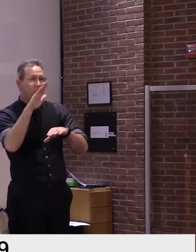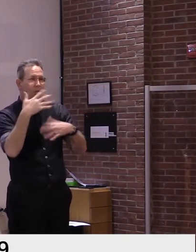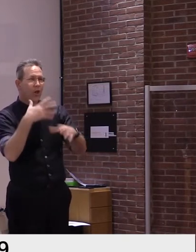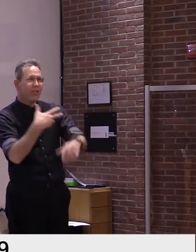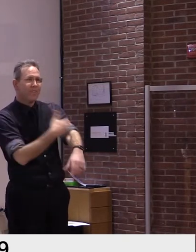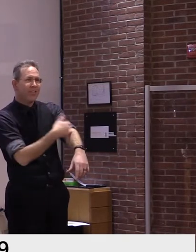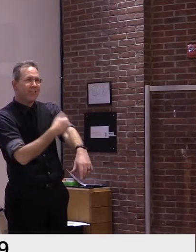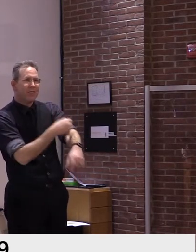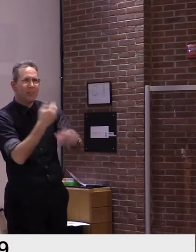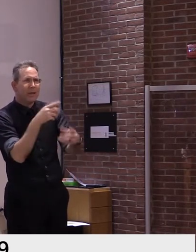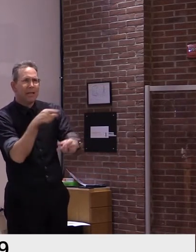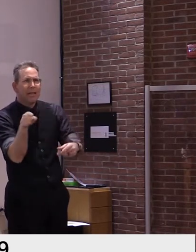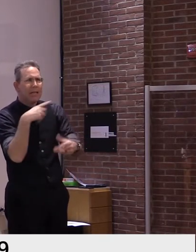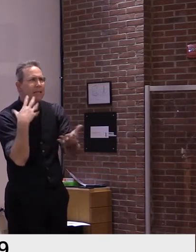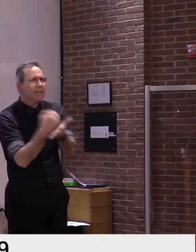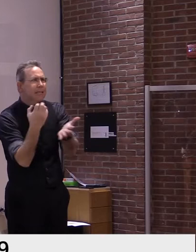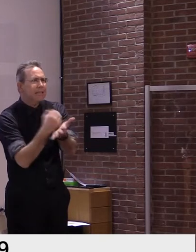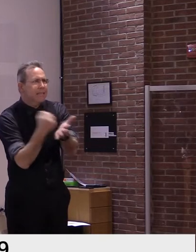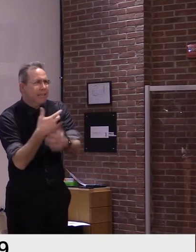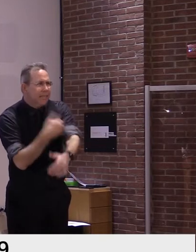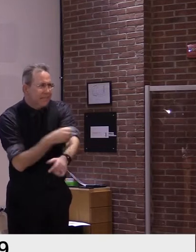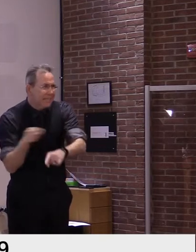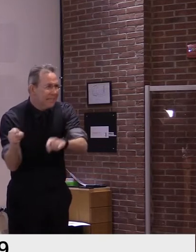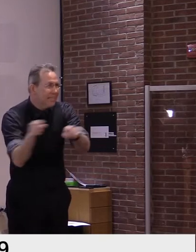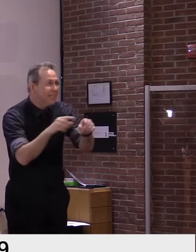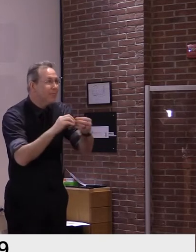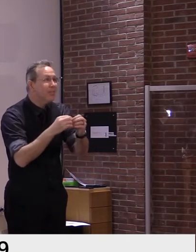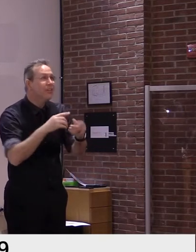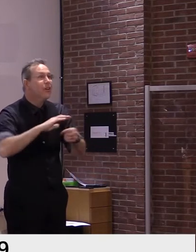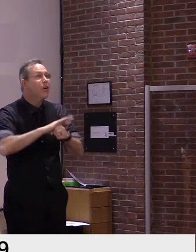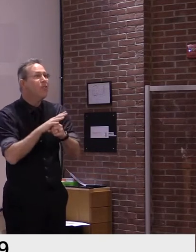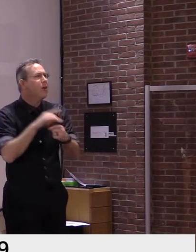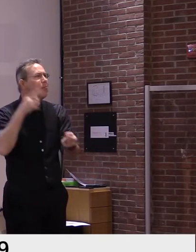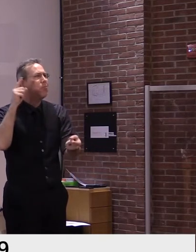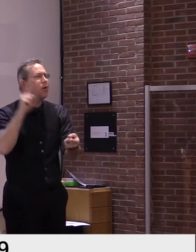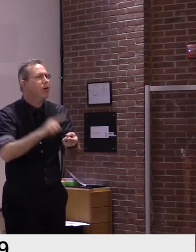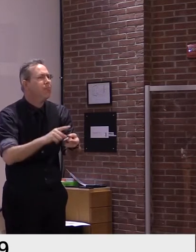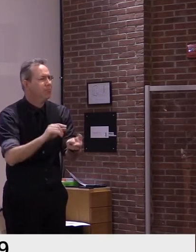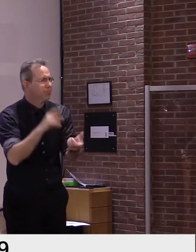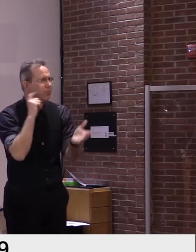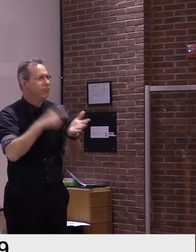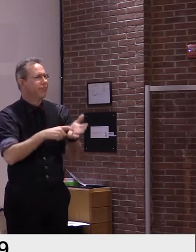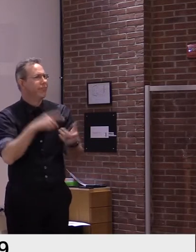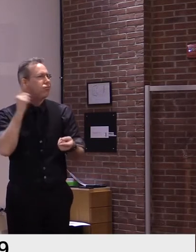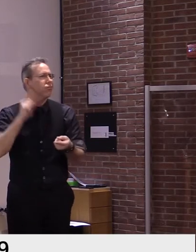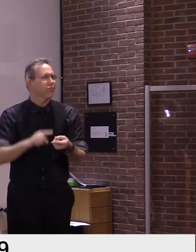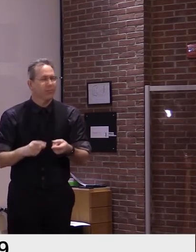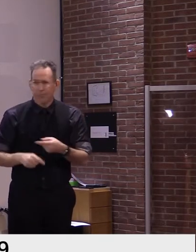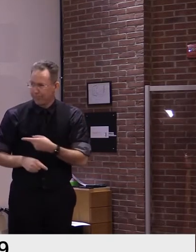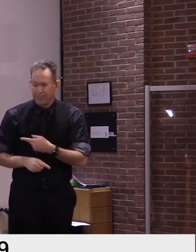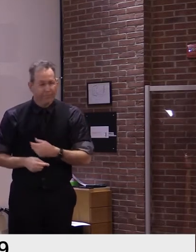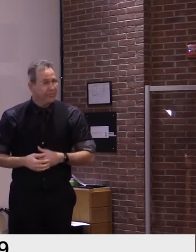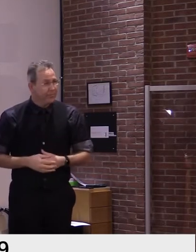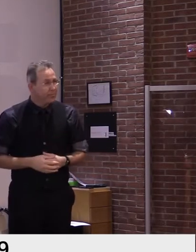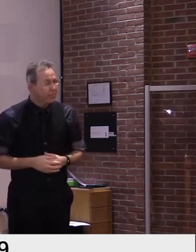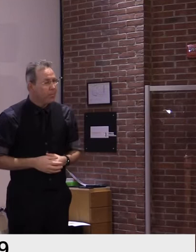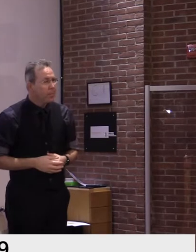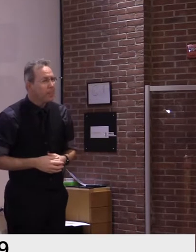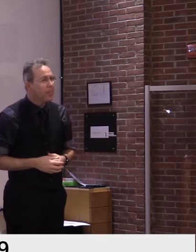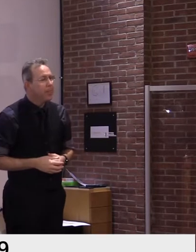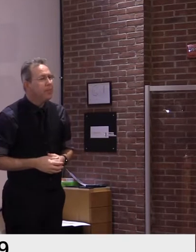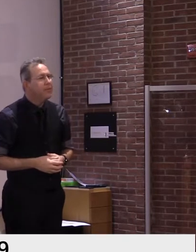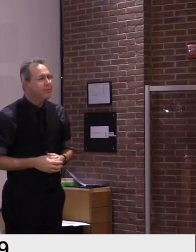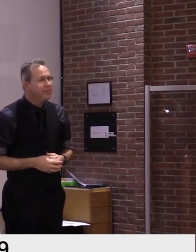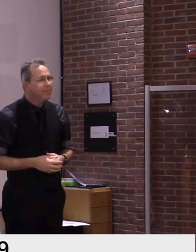more quickly than the broader population, with this age group falling 77% in terms of new cases over the last